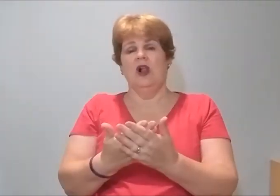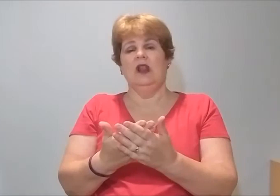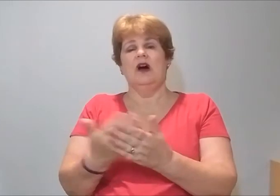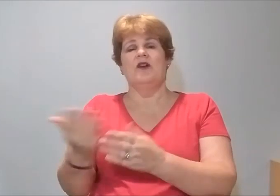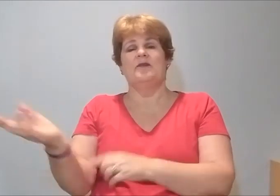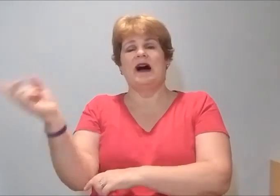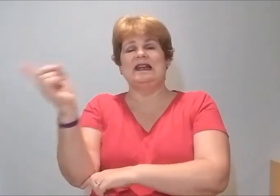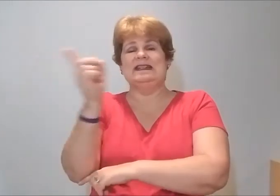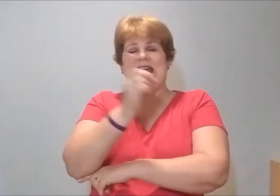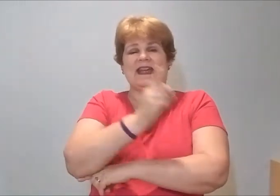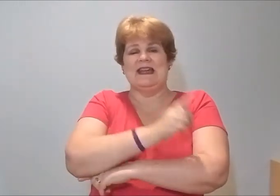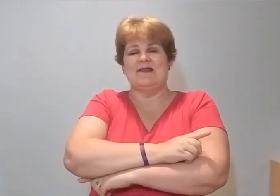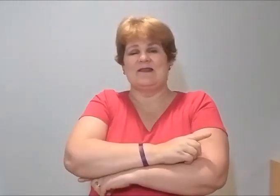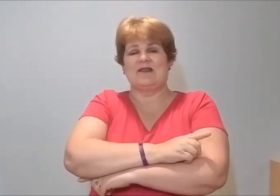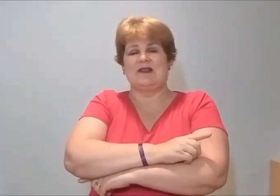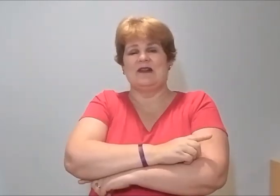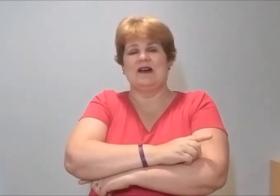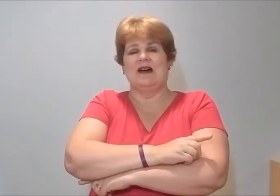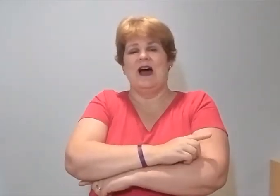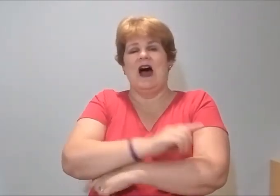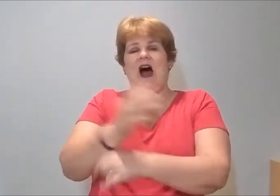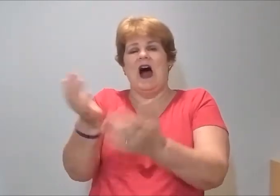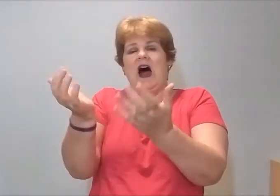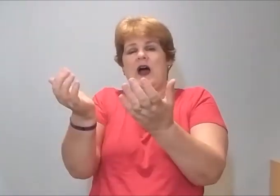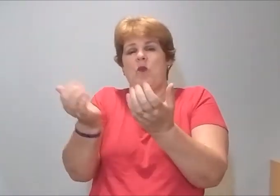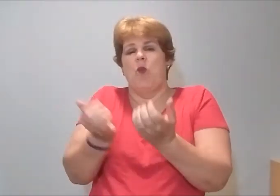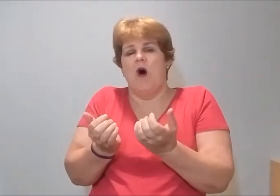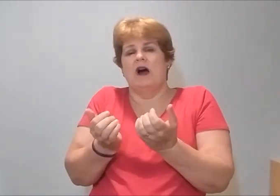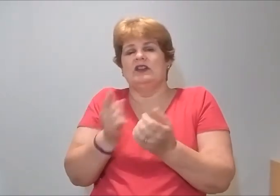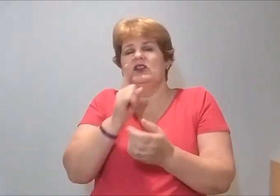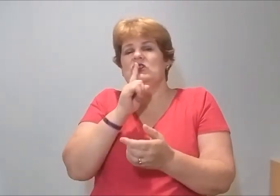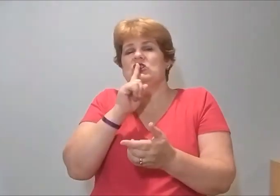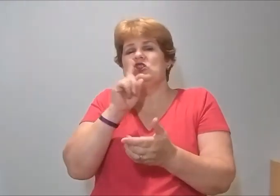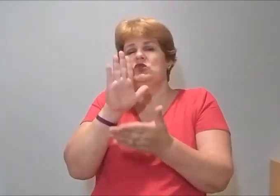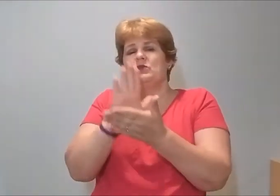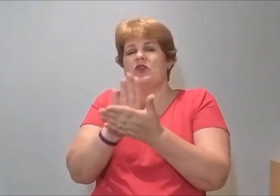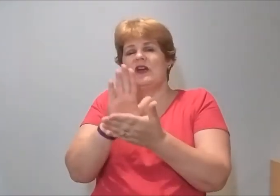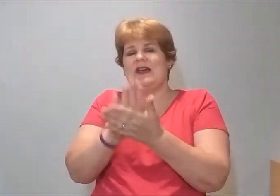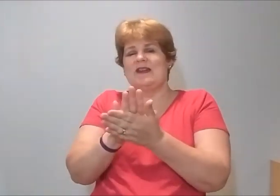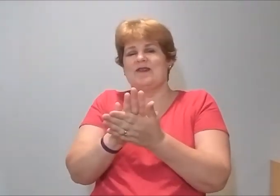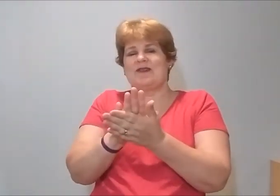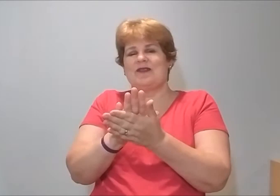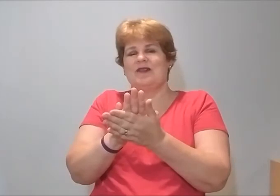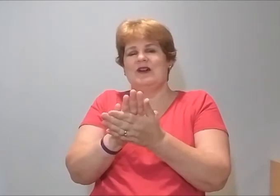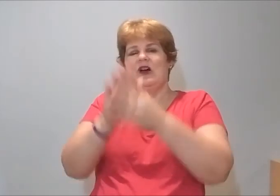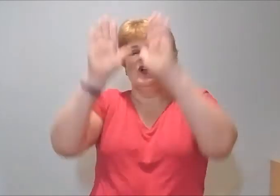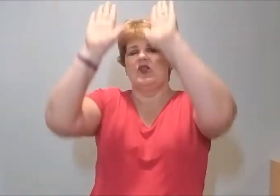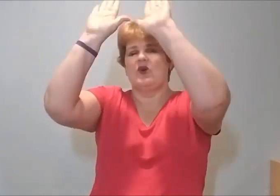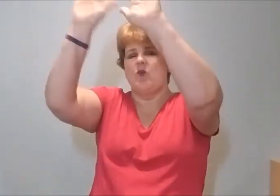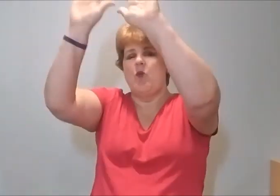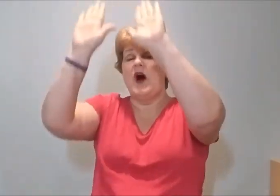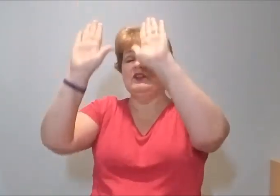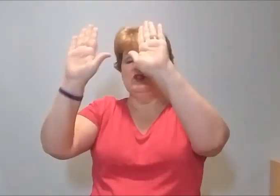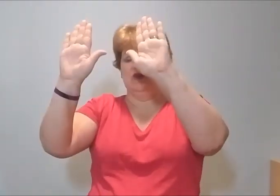All of my days, I want to praise the